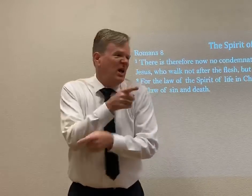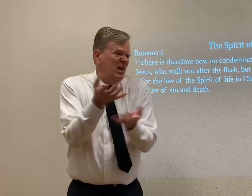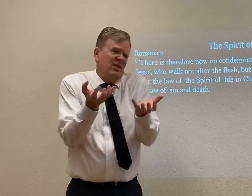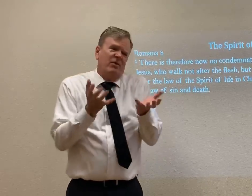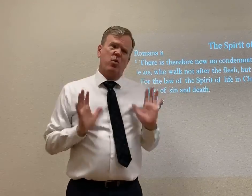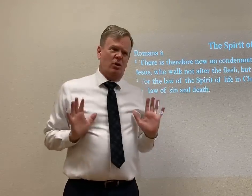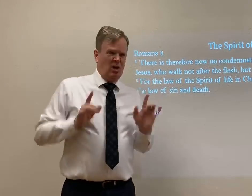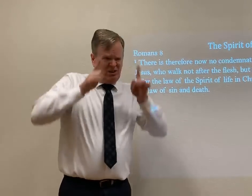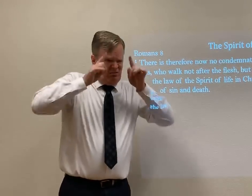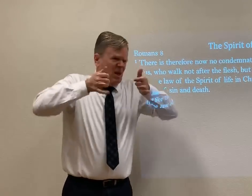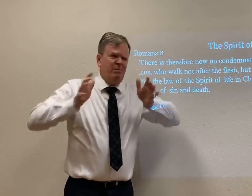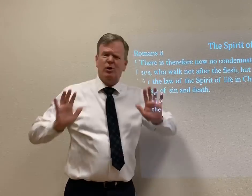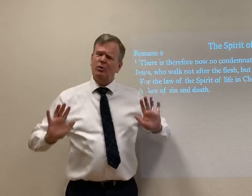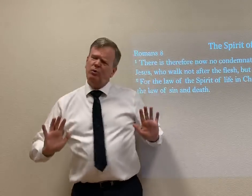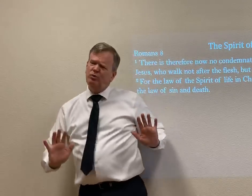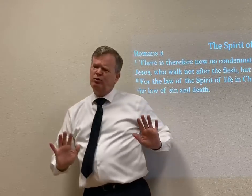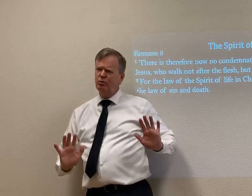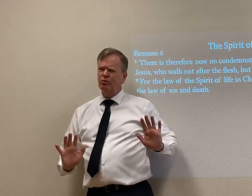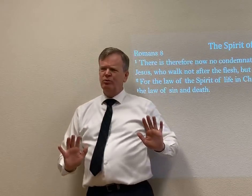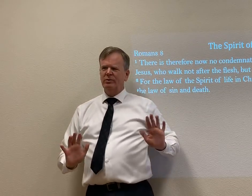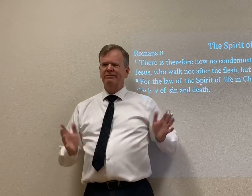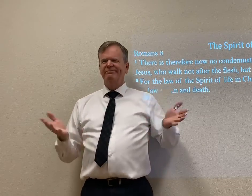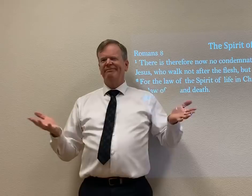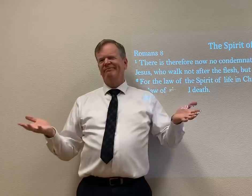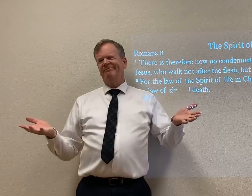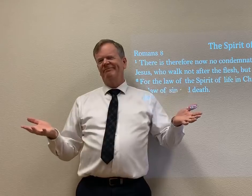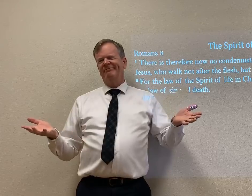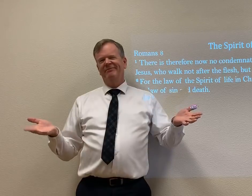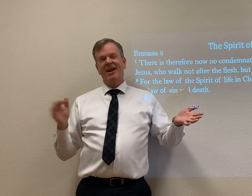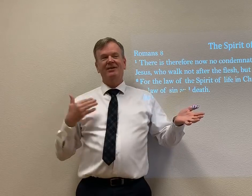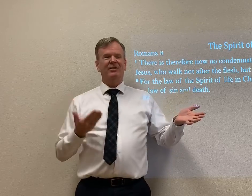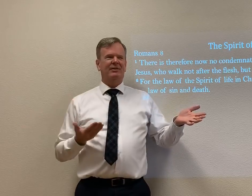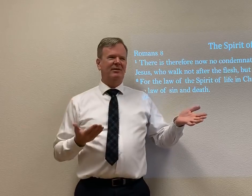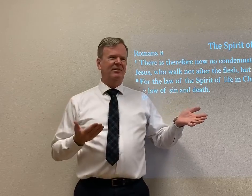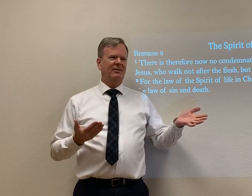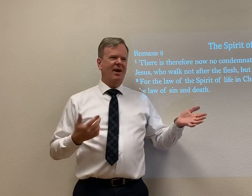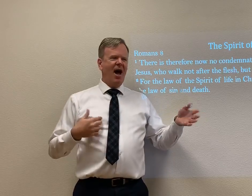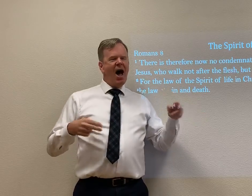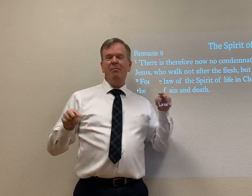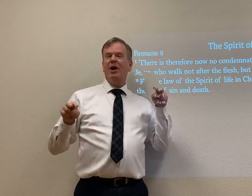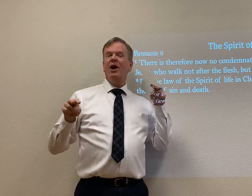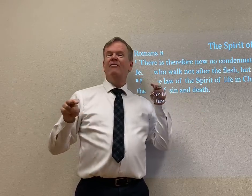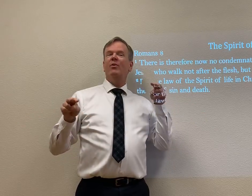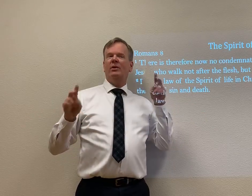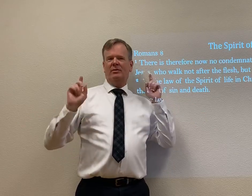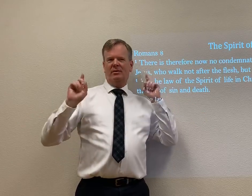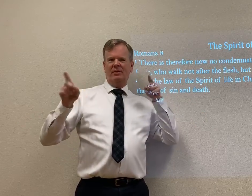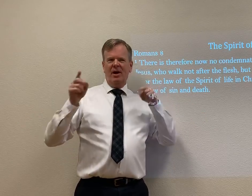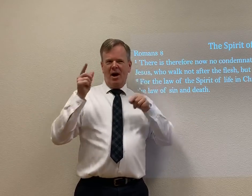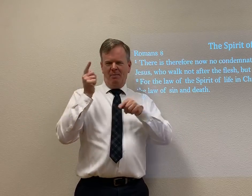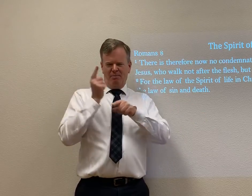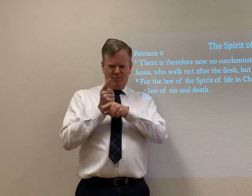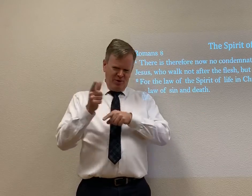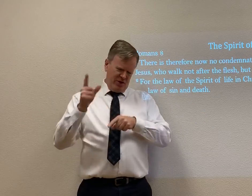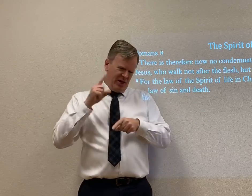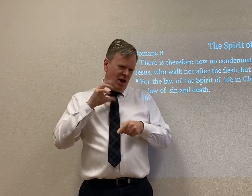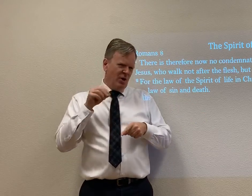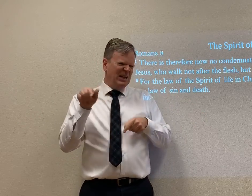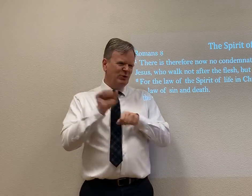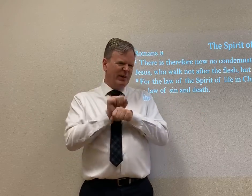engaged. But that's ultimately up to you. That's your choice. God is good. And I look forward to Brother